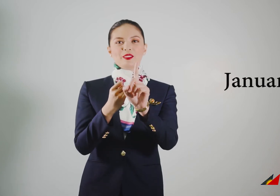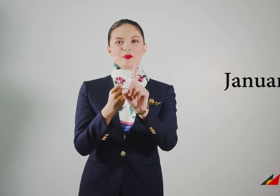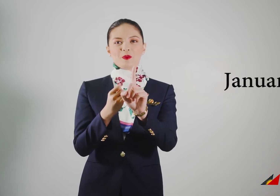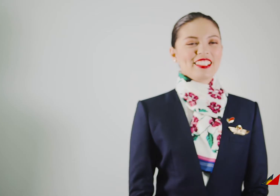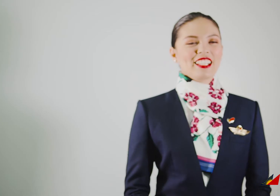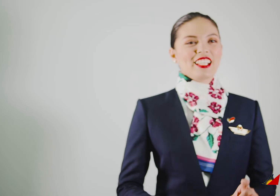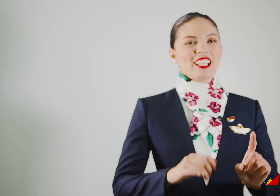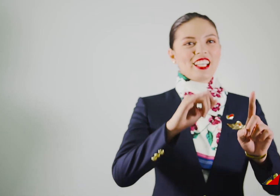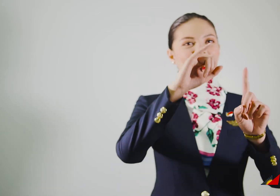January,